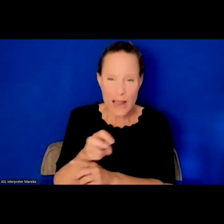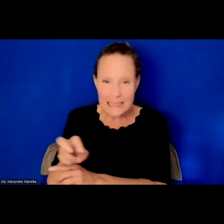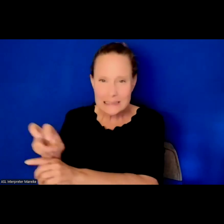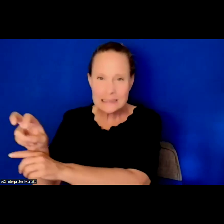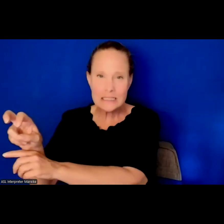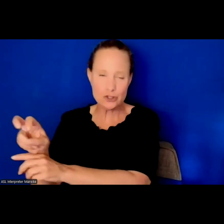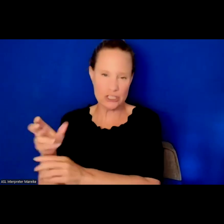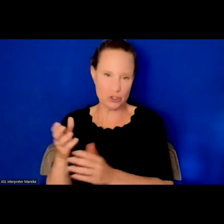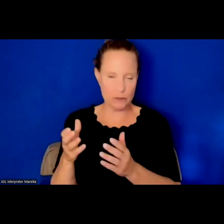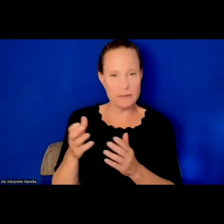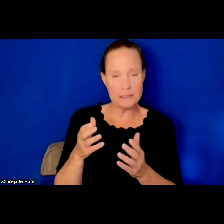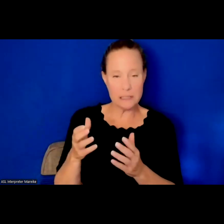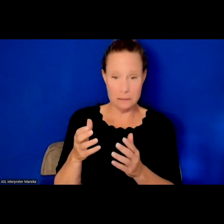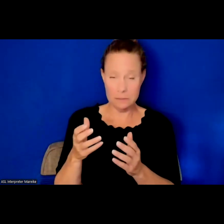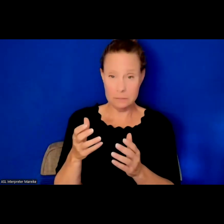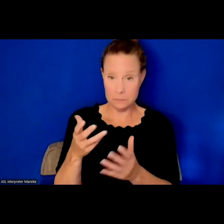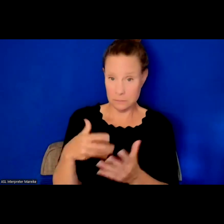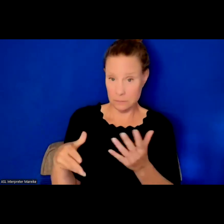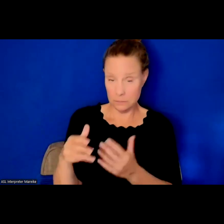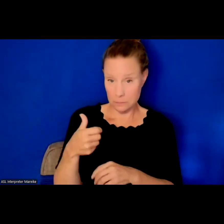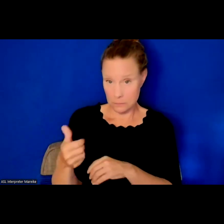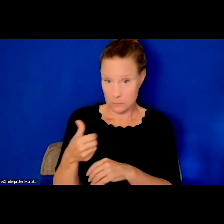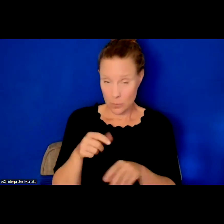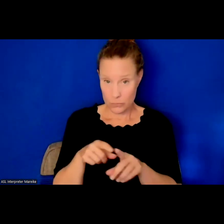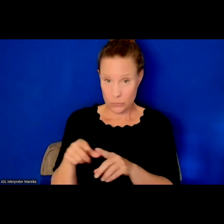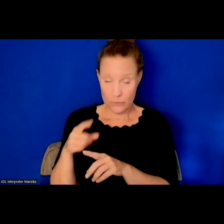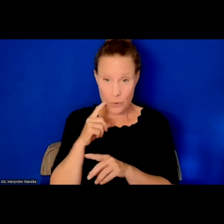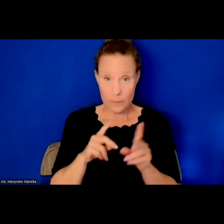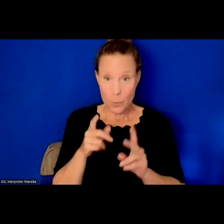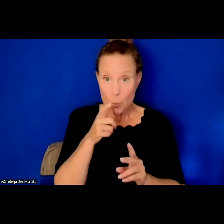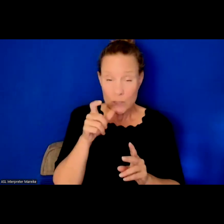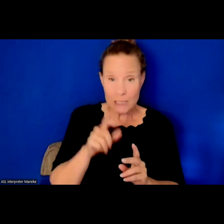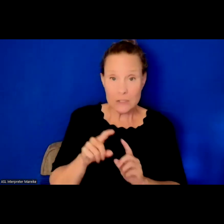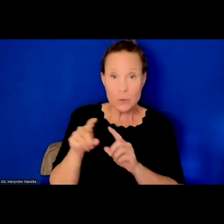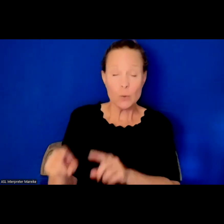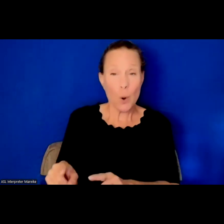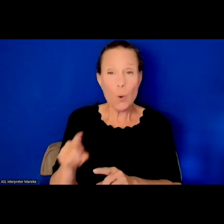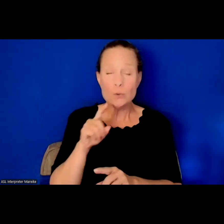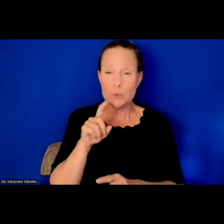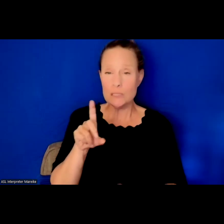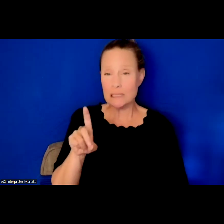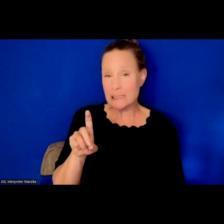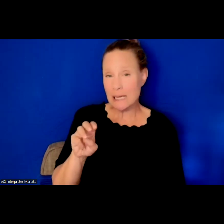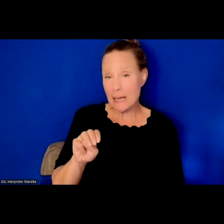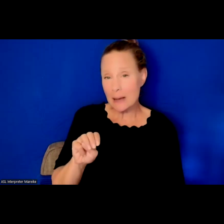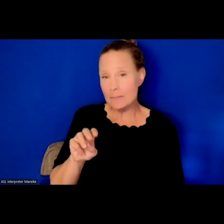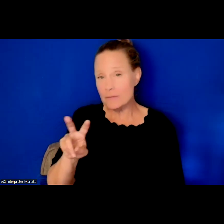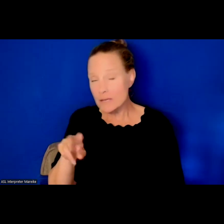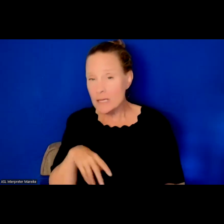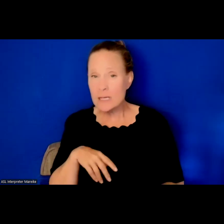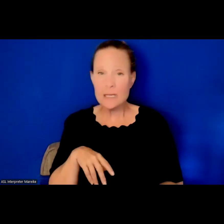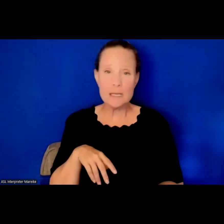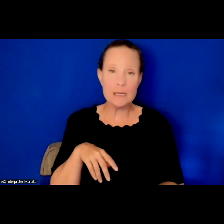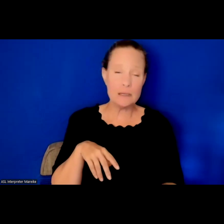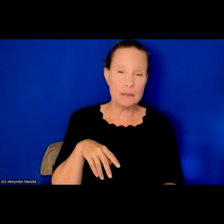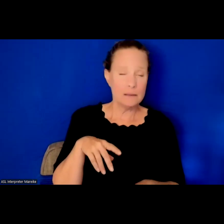but can this social transportation also be for those who have to go to the local DMV, HRA, or DSS, or Social